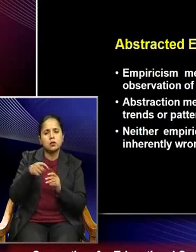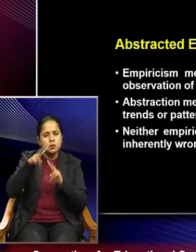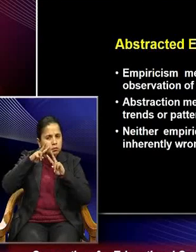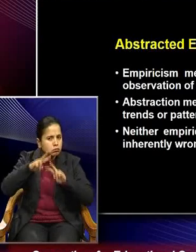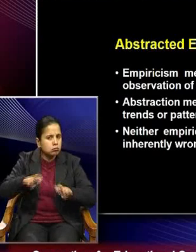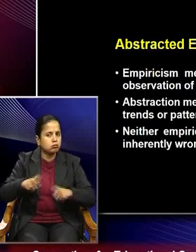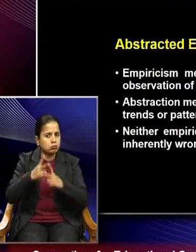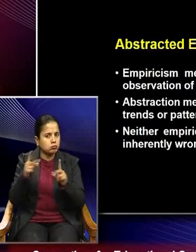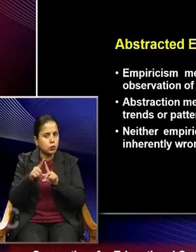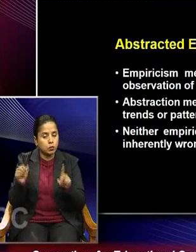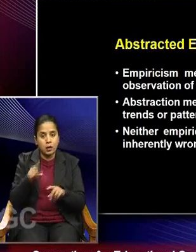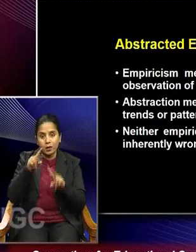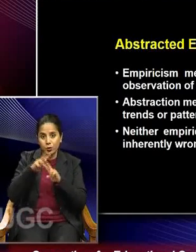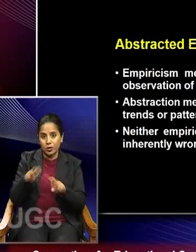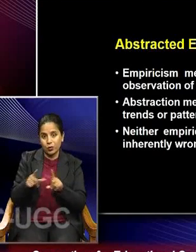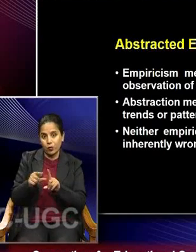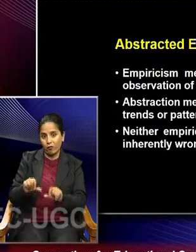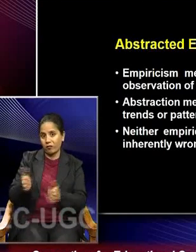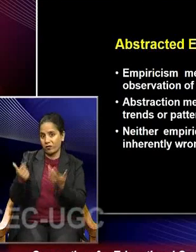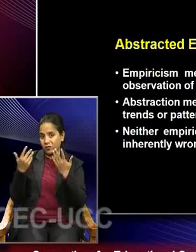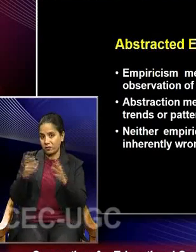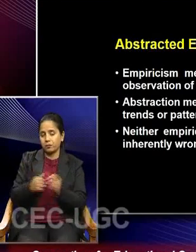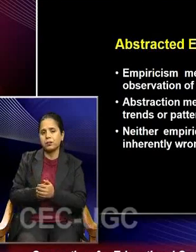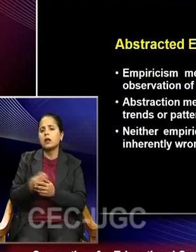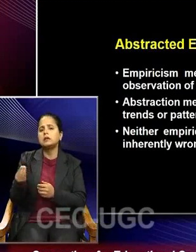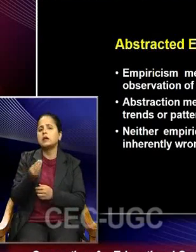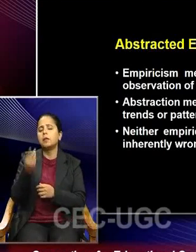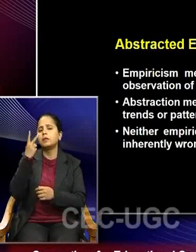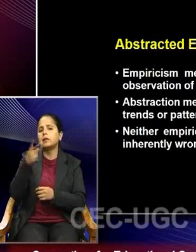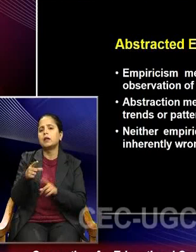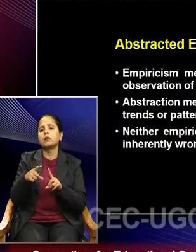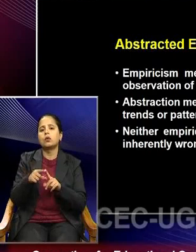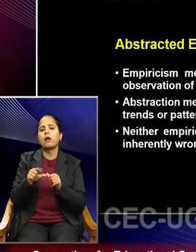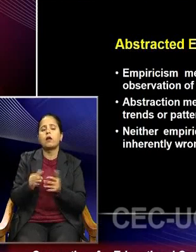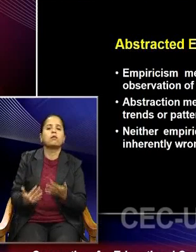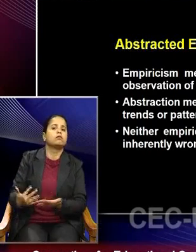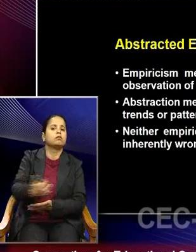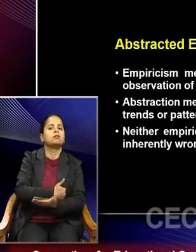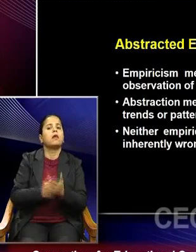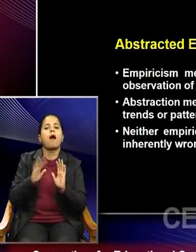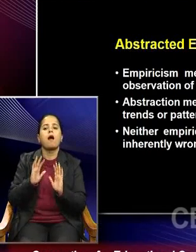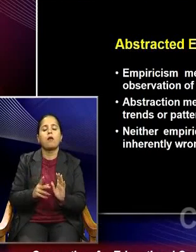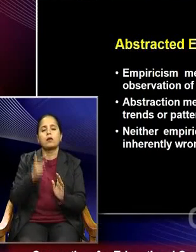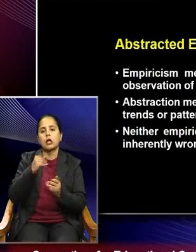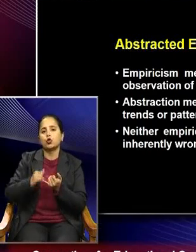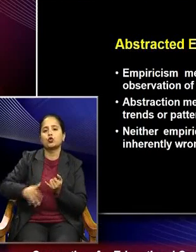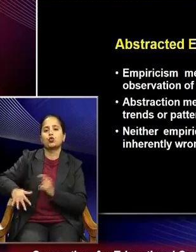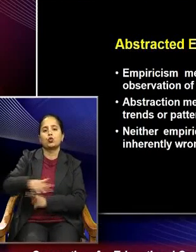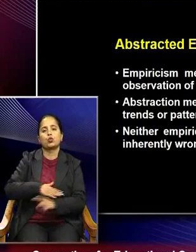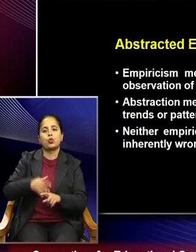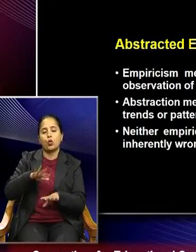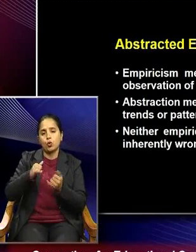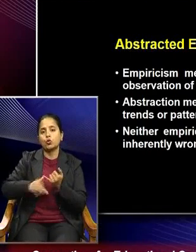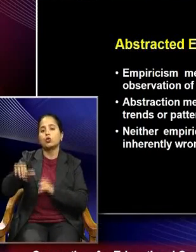Now once the research is done, certain kind of data collected, the sociologist or